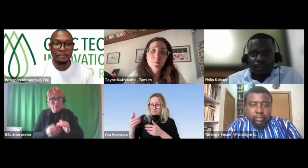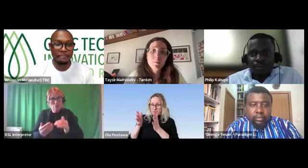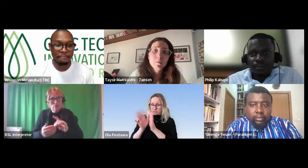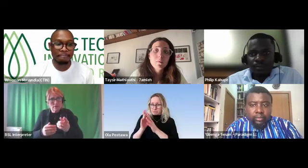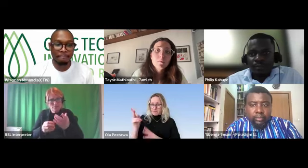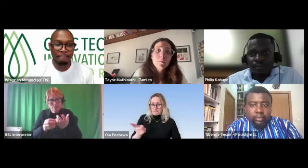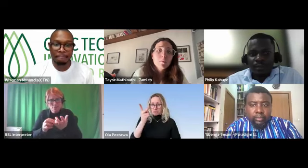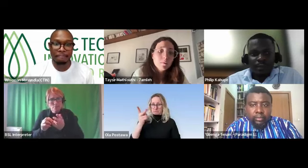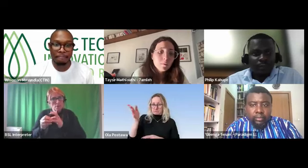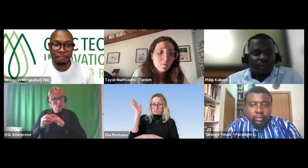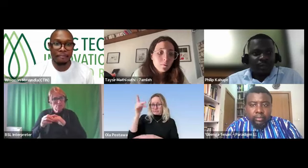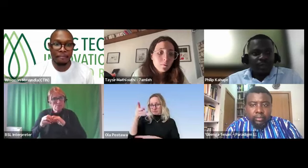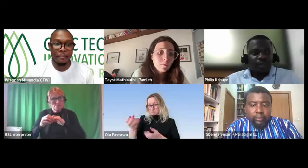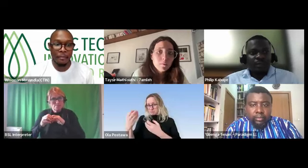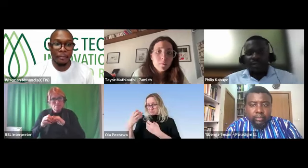ones.